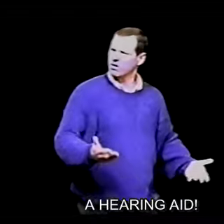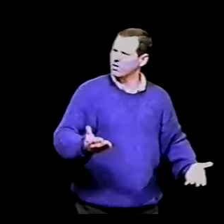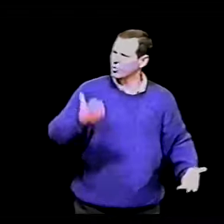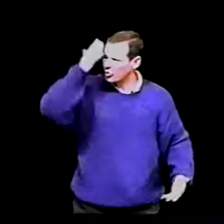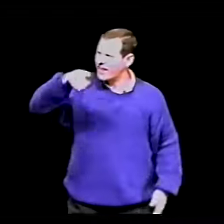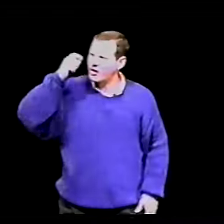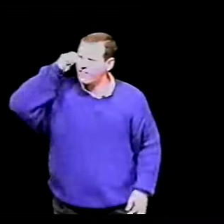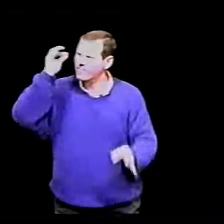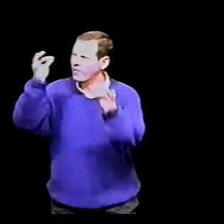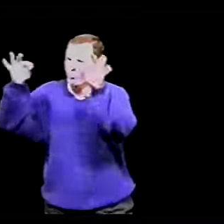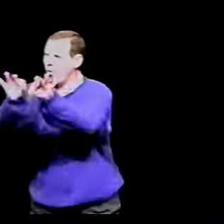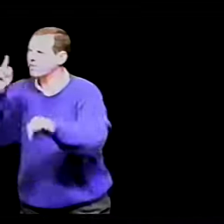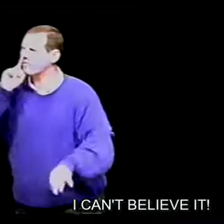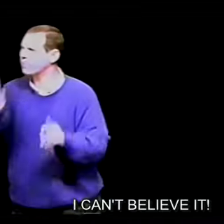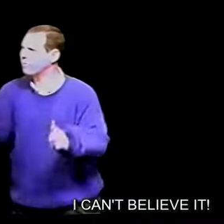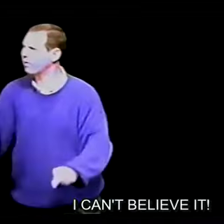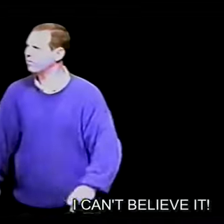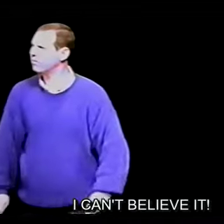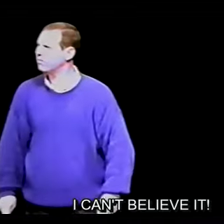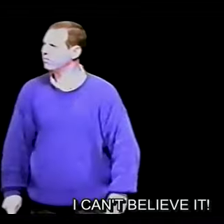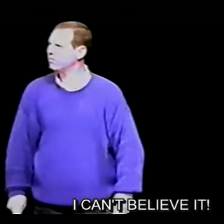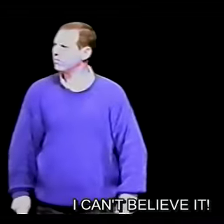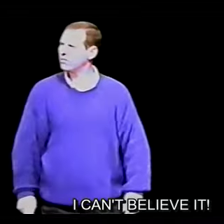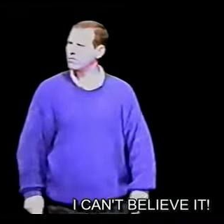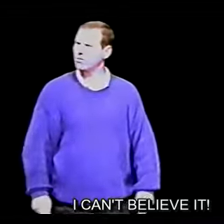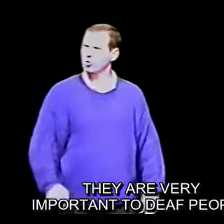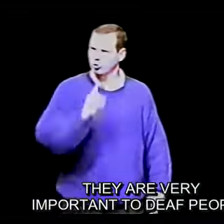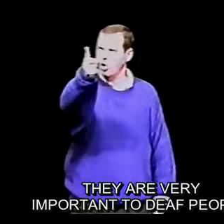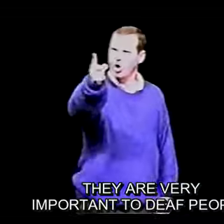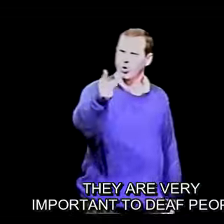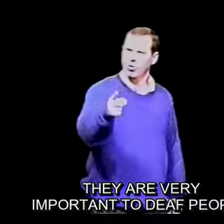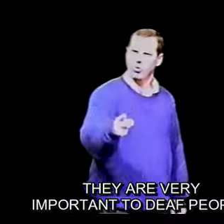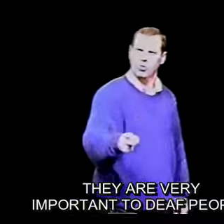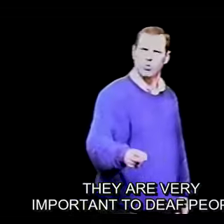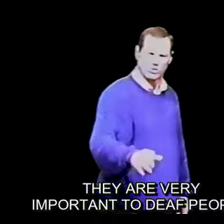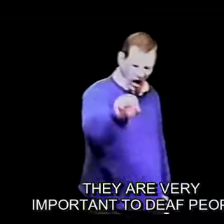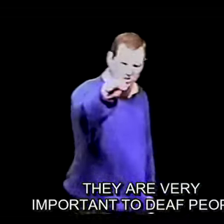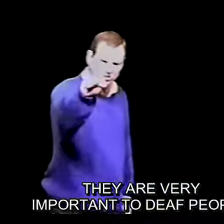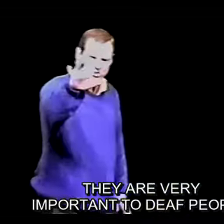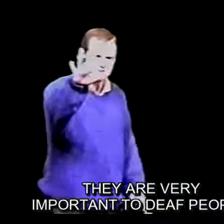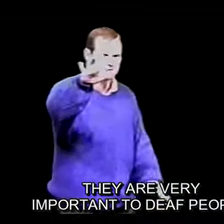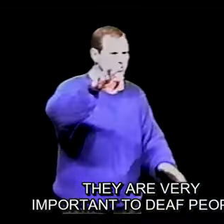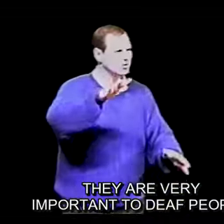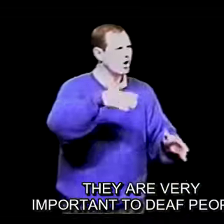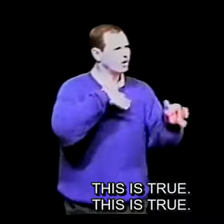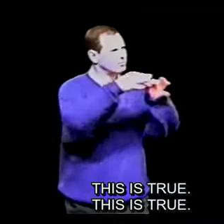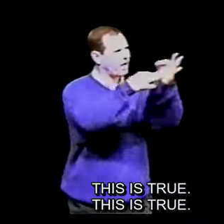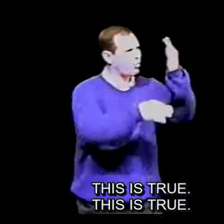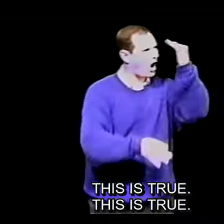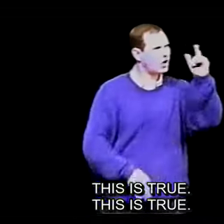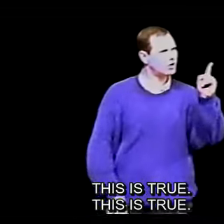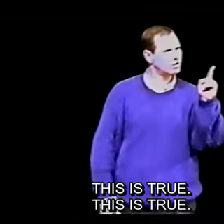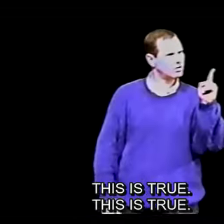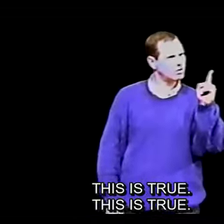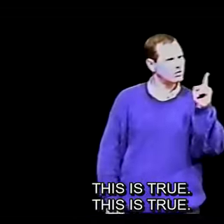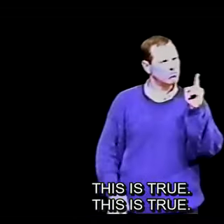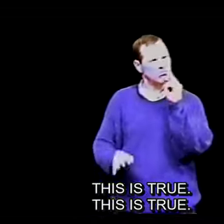I can't believe it. They are very important to deaf people. This is true. Hold on. Let me explain